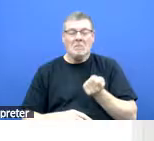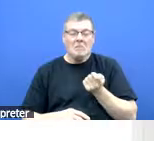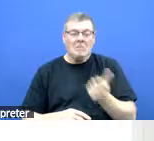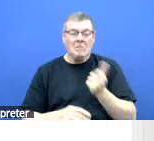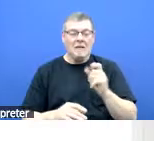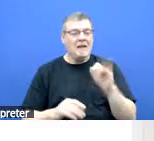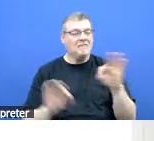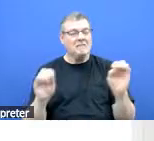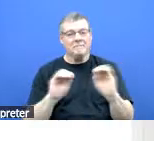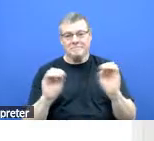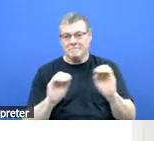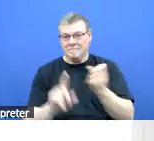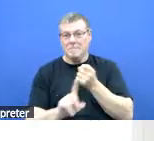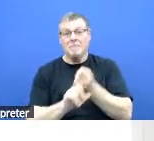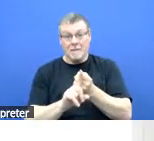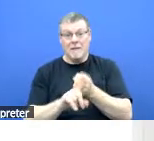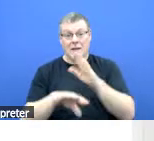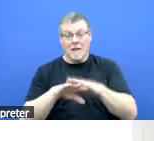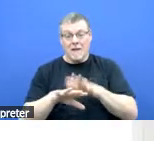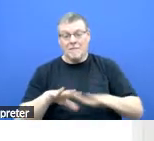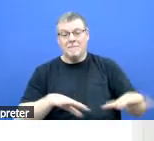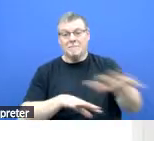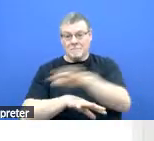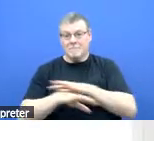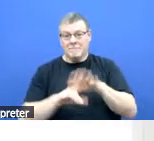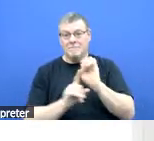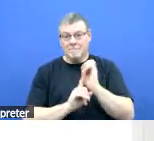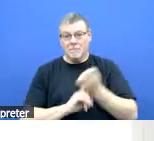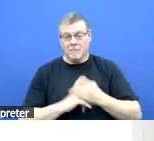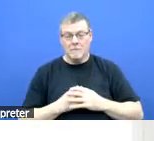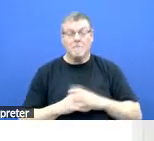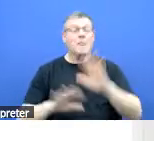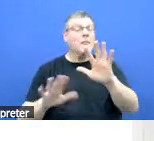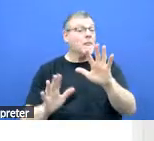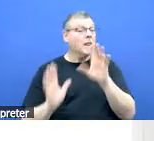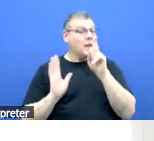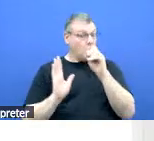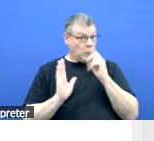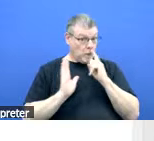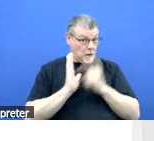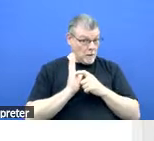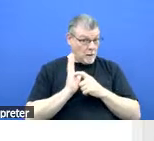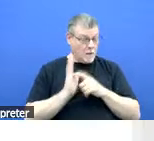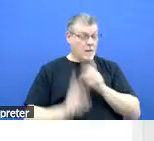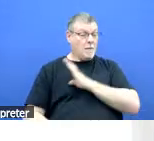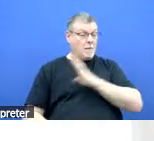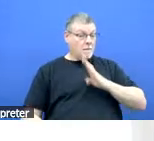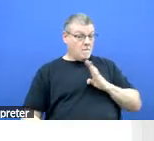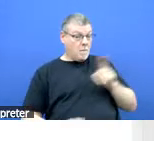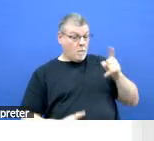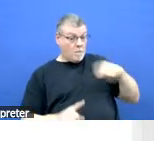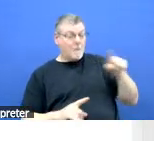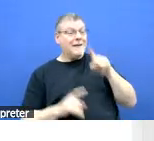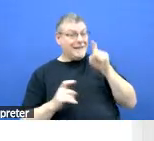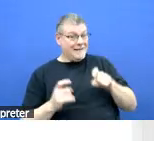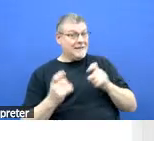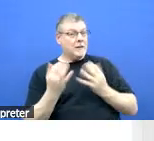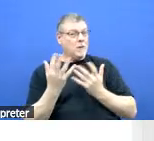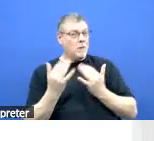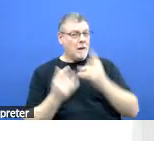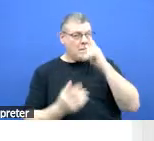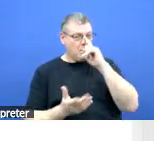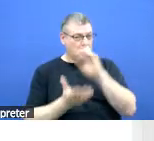no, impact on the environment. We do acknowledge that this board does have to wait, I think, till